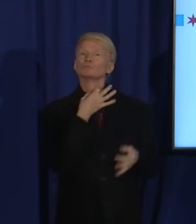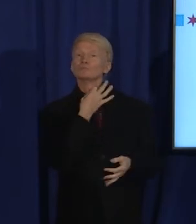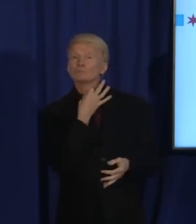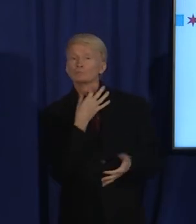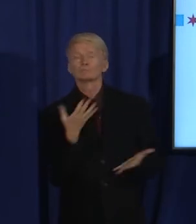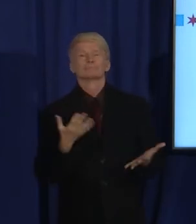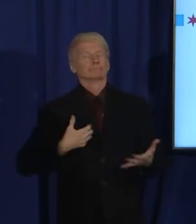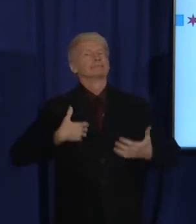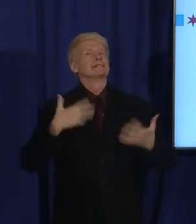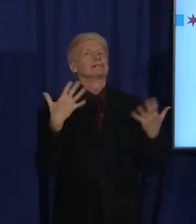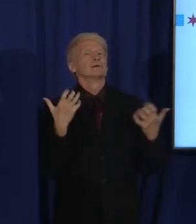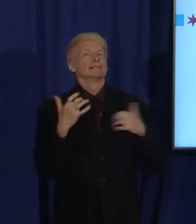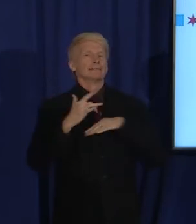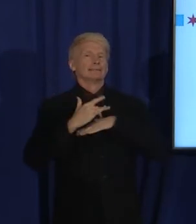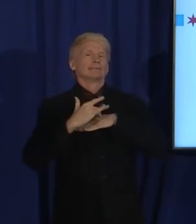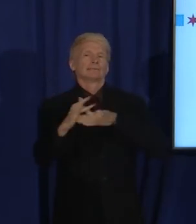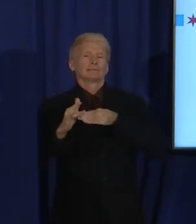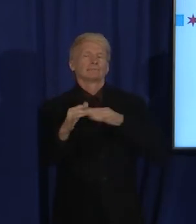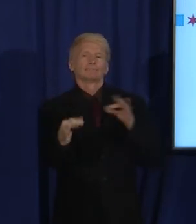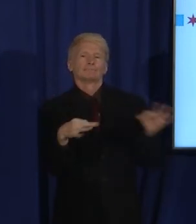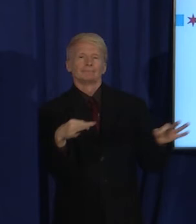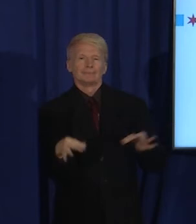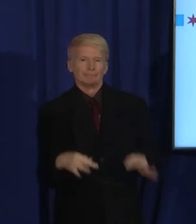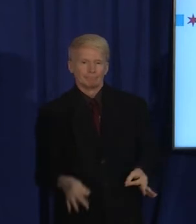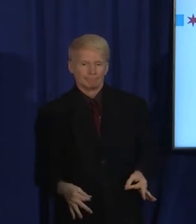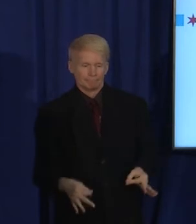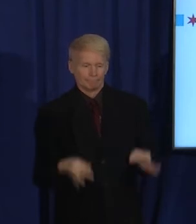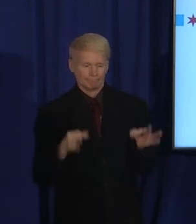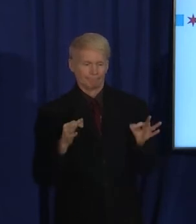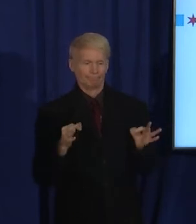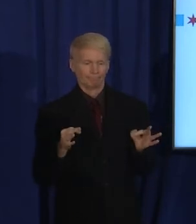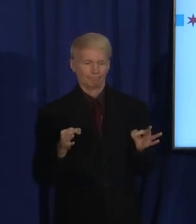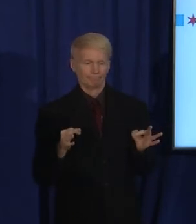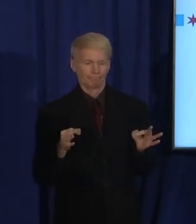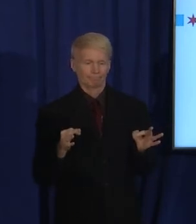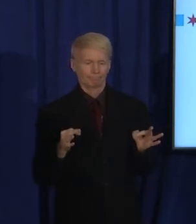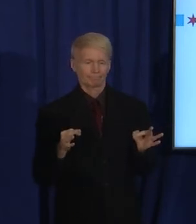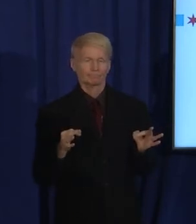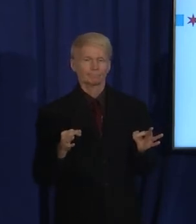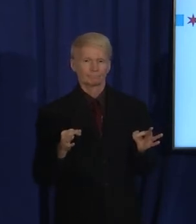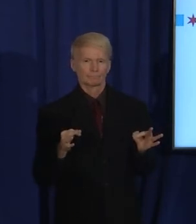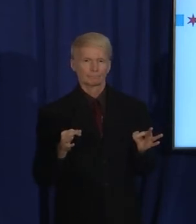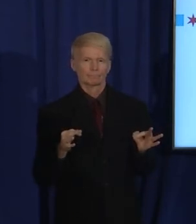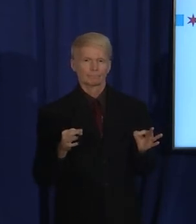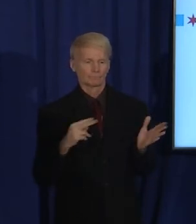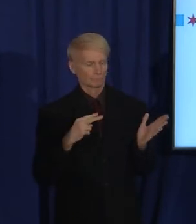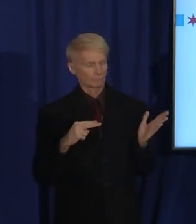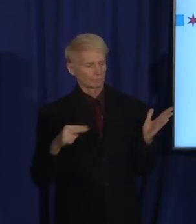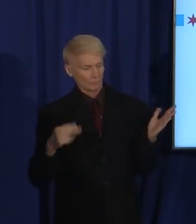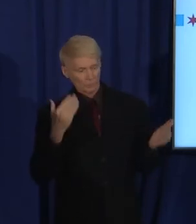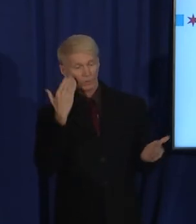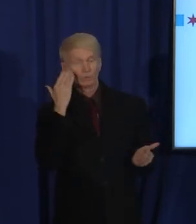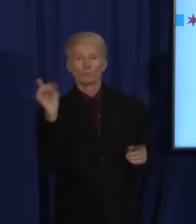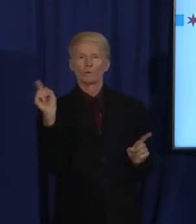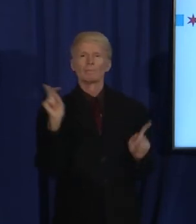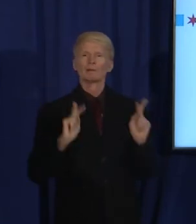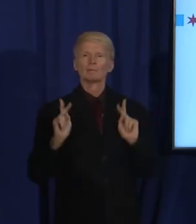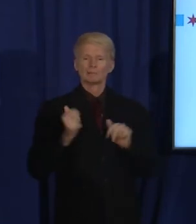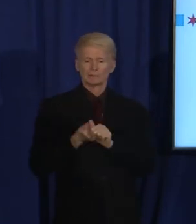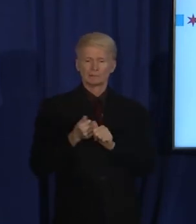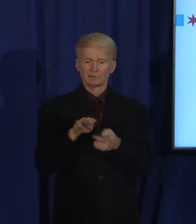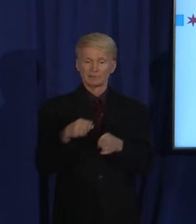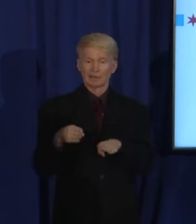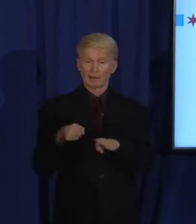I wanted to highlight first that we follow very closely where people are dying from